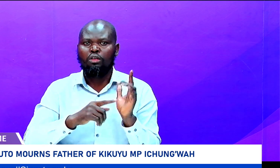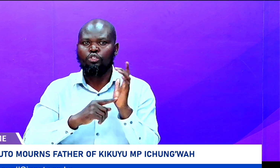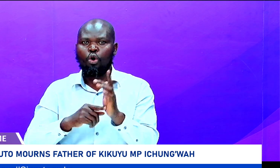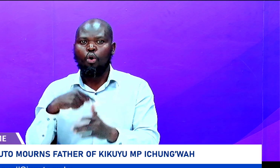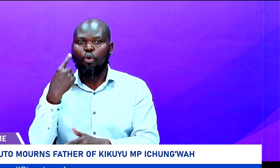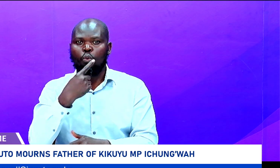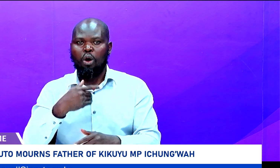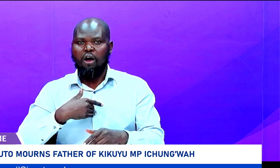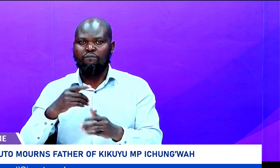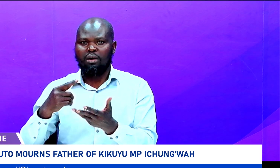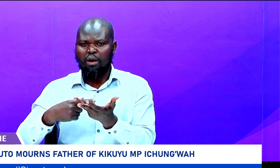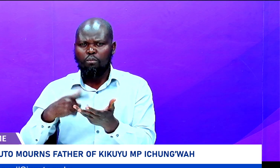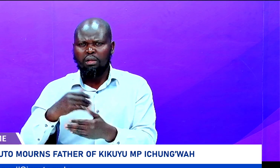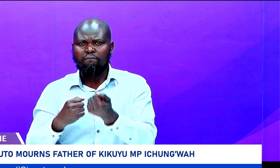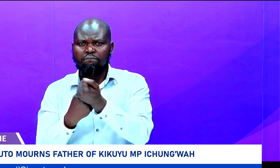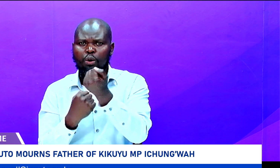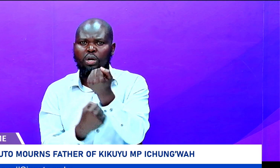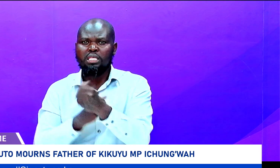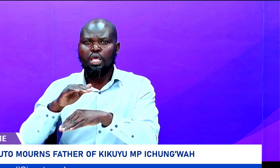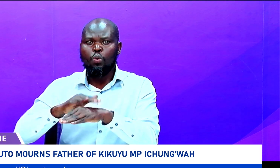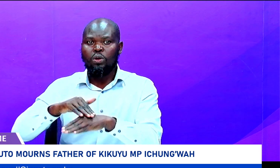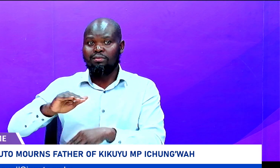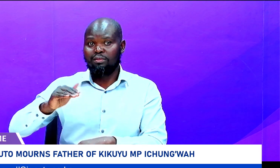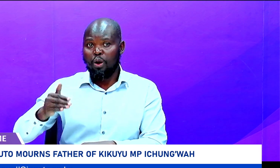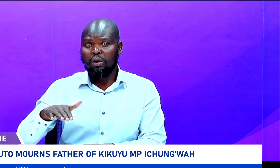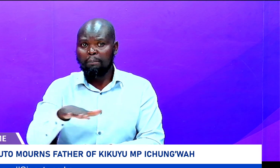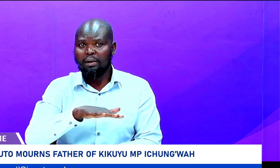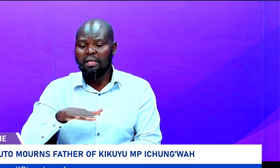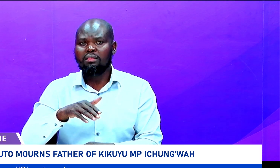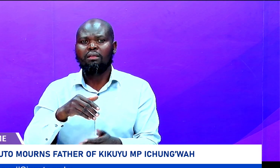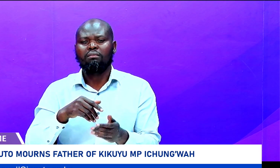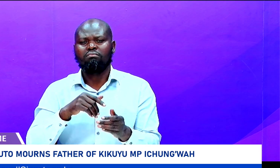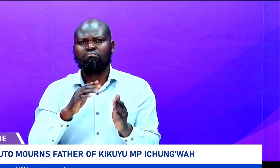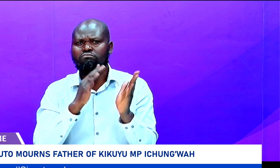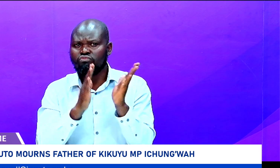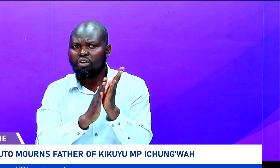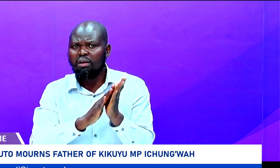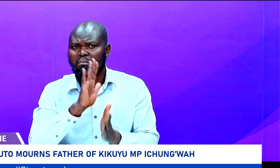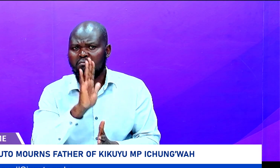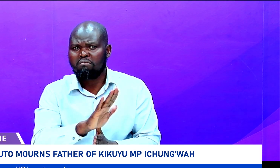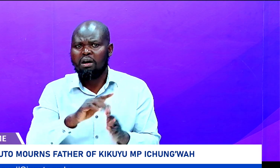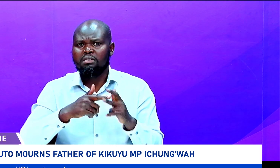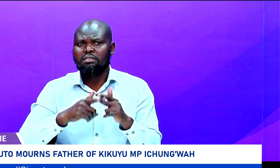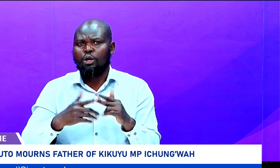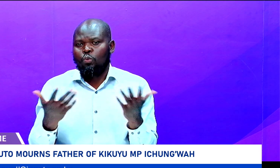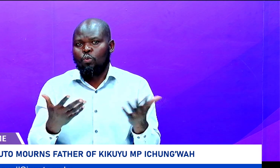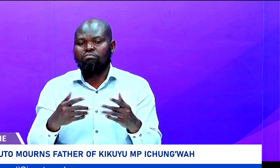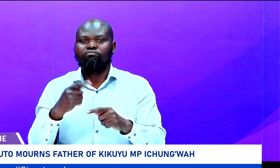the founders of Kikuyu Town. He praised him for his transformative initiative that uplifted the vulnerable, noting that